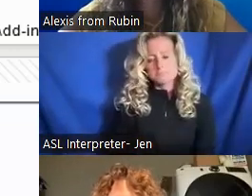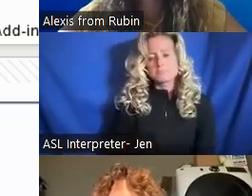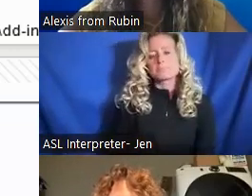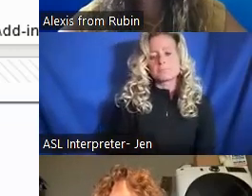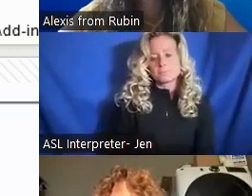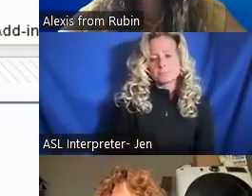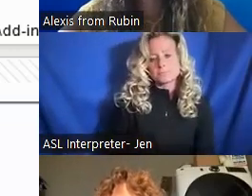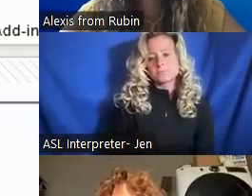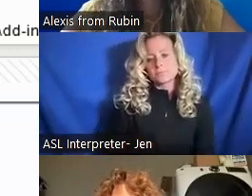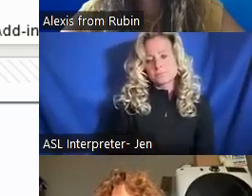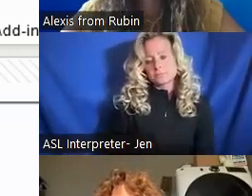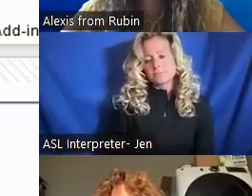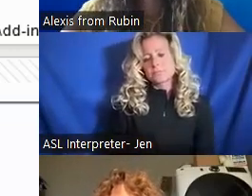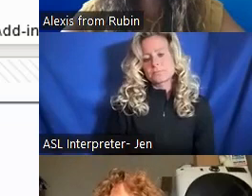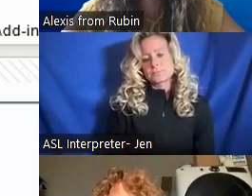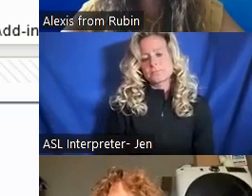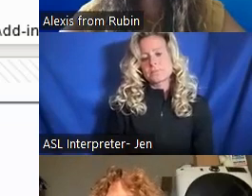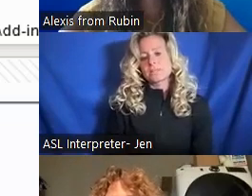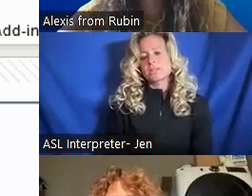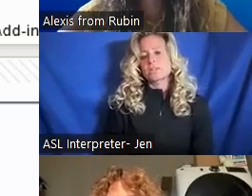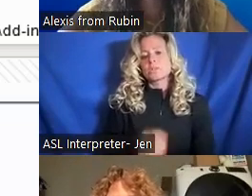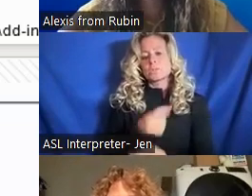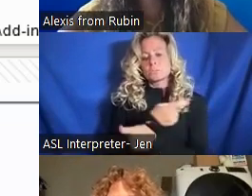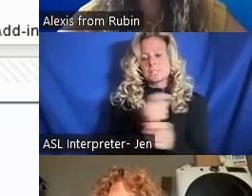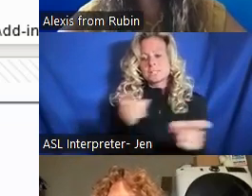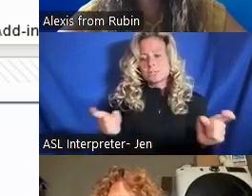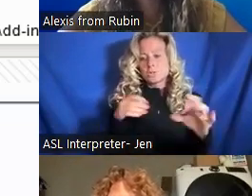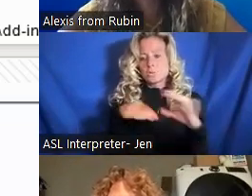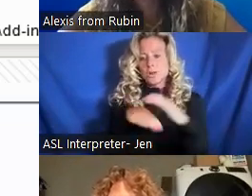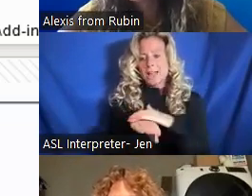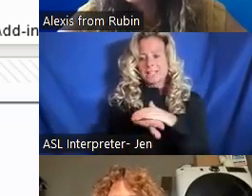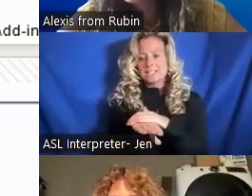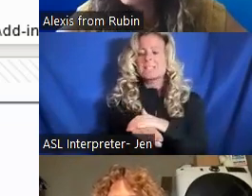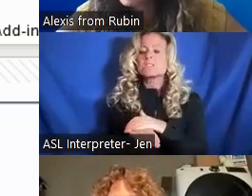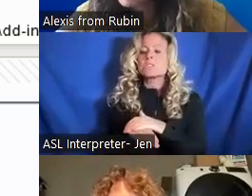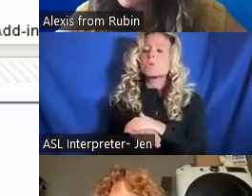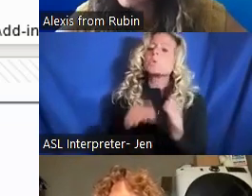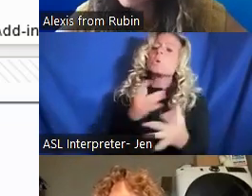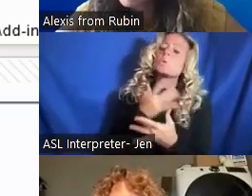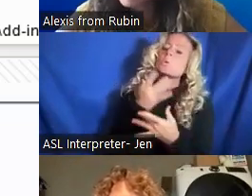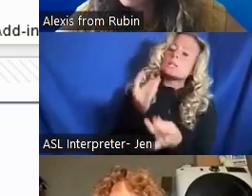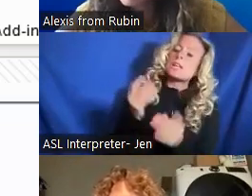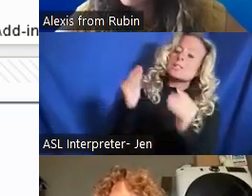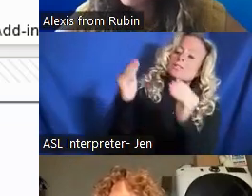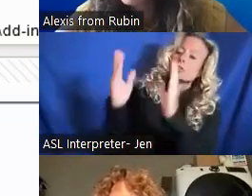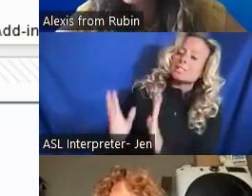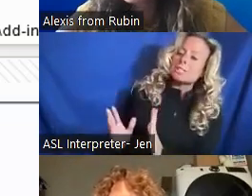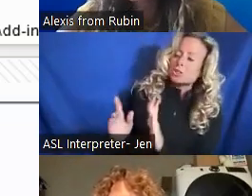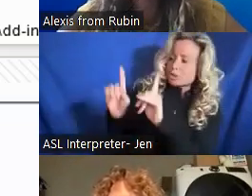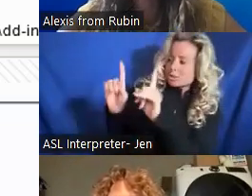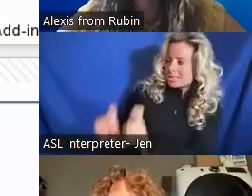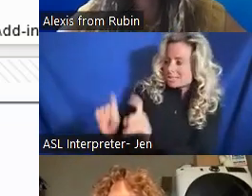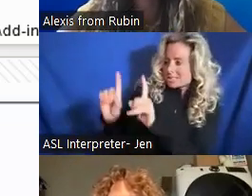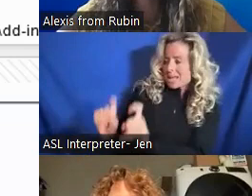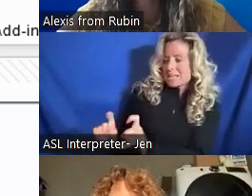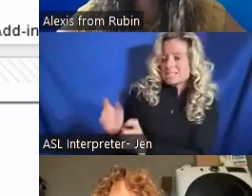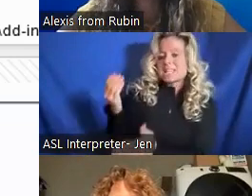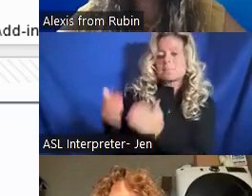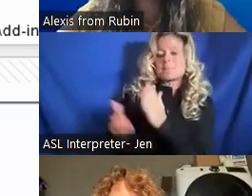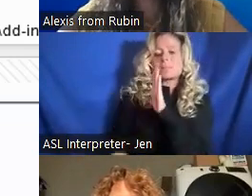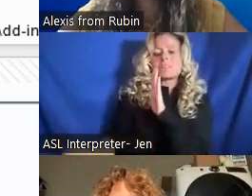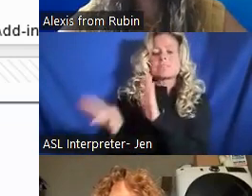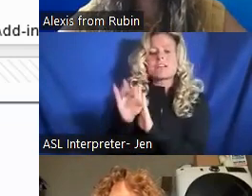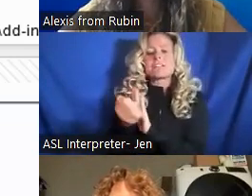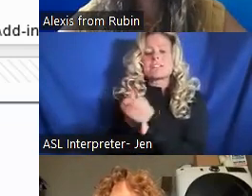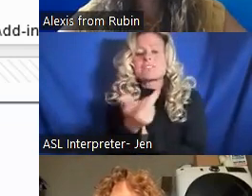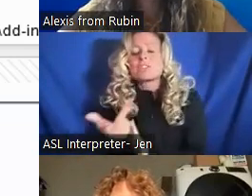giving out access to, yes, and this is what we'd like is for teachers to trial it and maybe perhaps find a couple of students in their